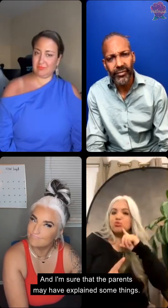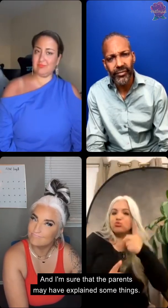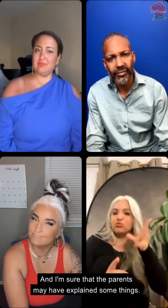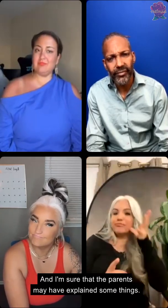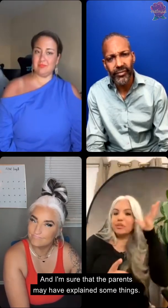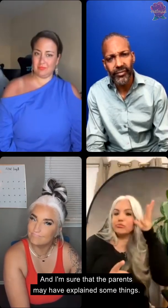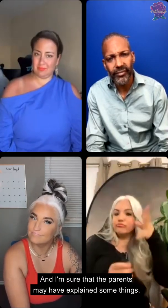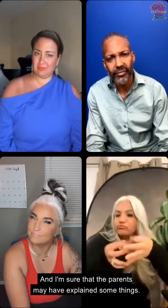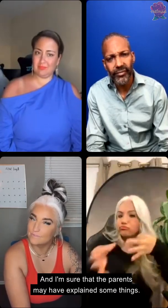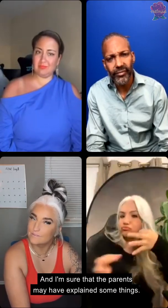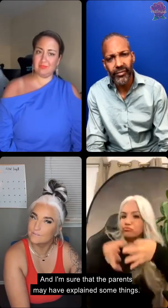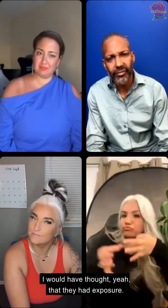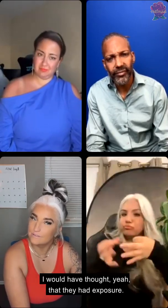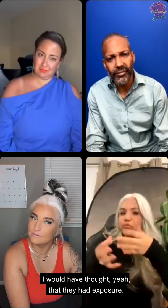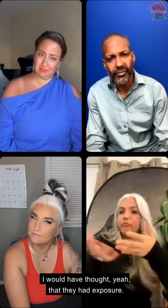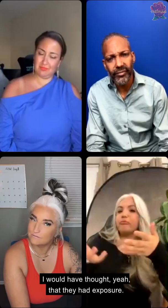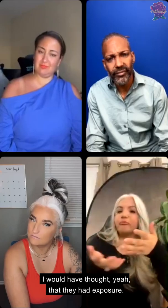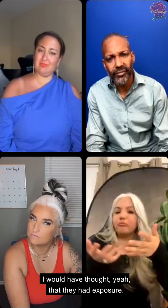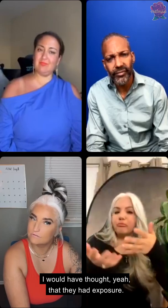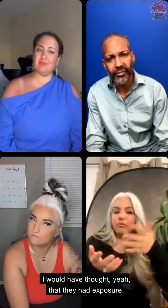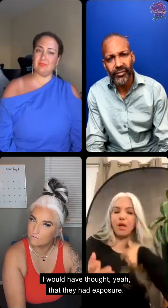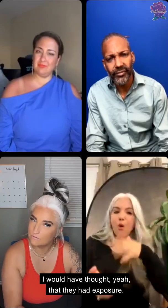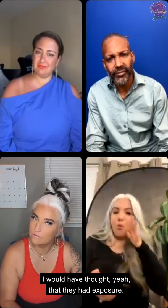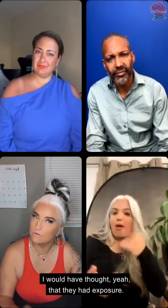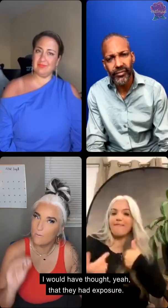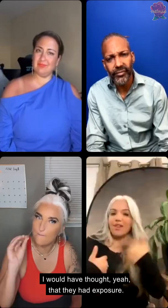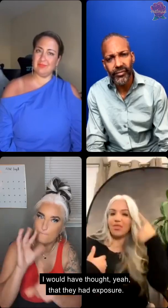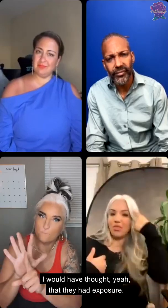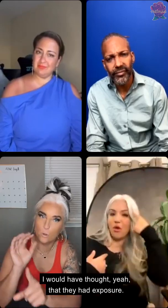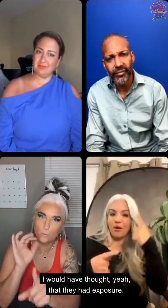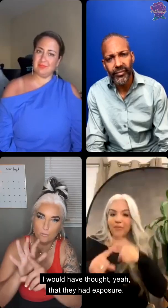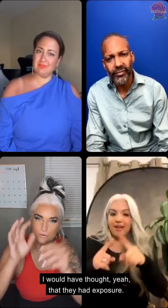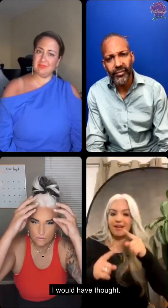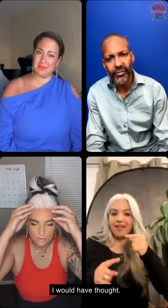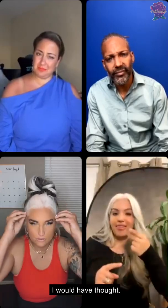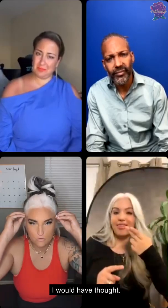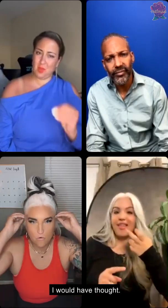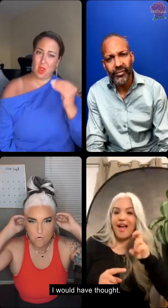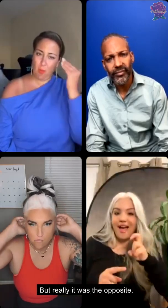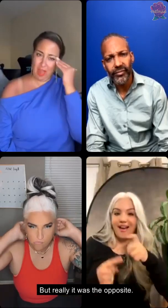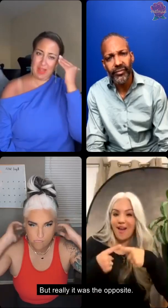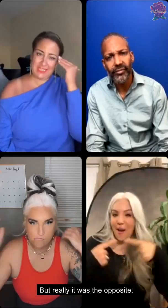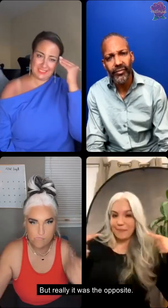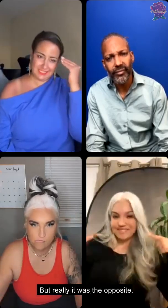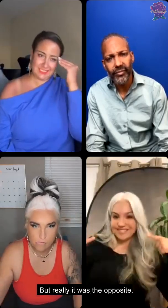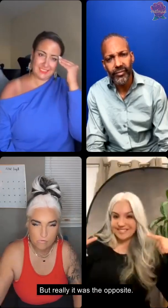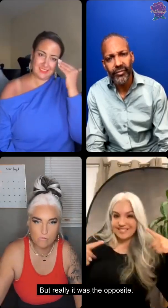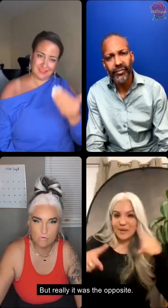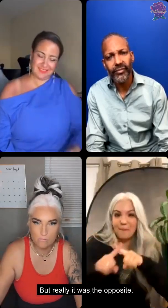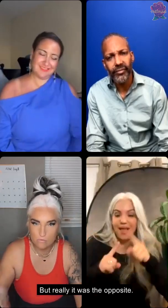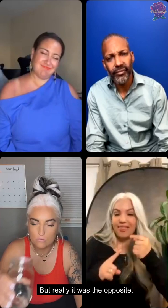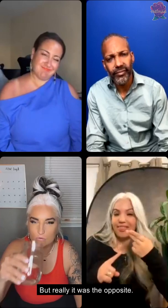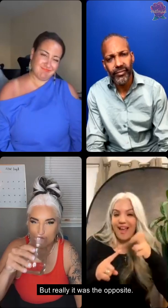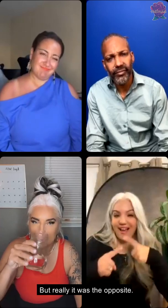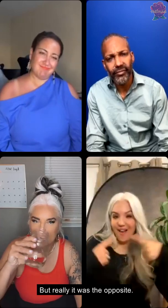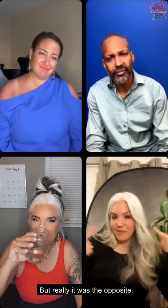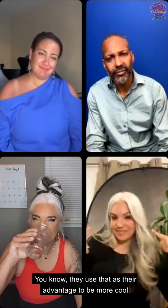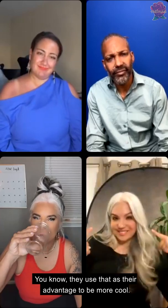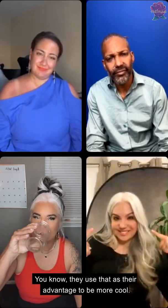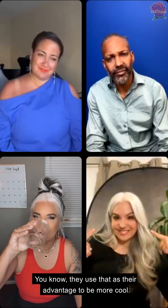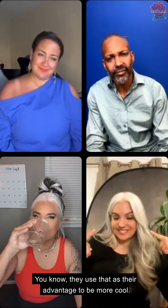I'm sure that the parents may have explained some things. I would have thought, yeah, that they had exposure. I would have thought, but really it was